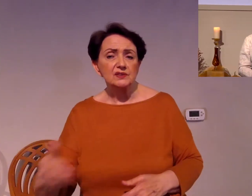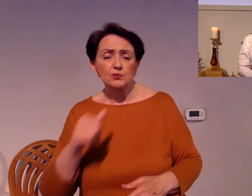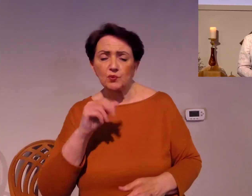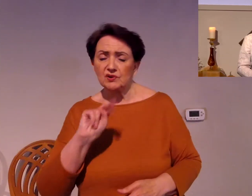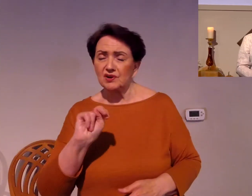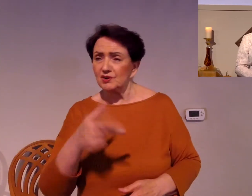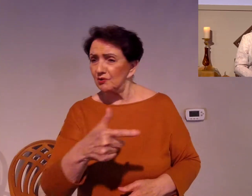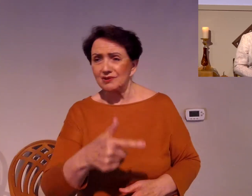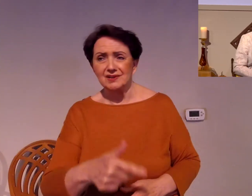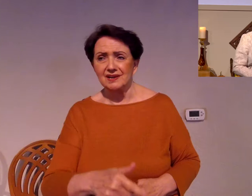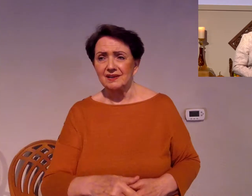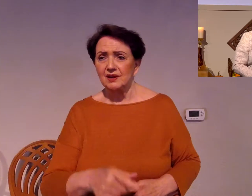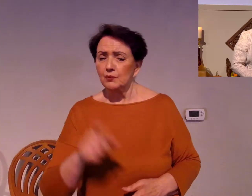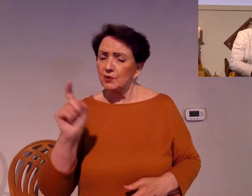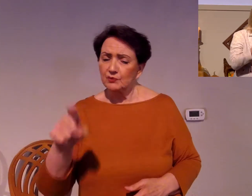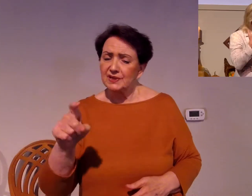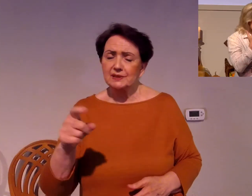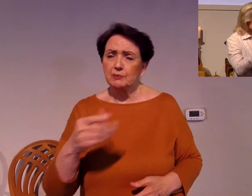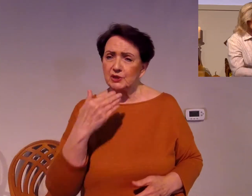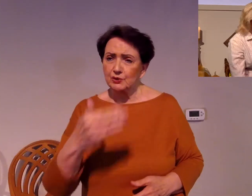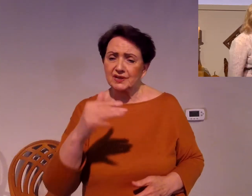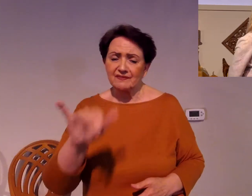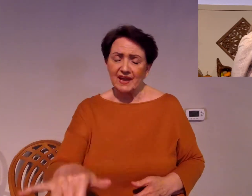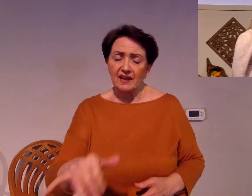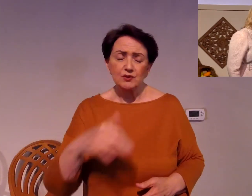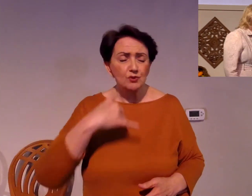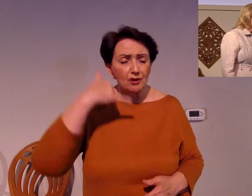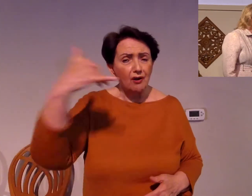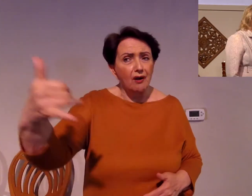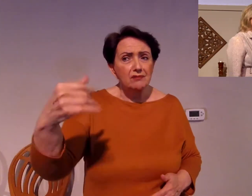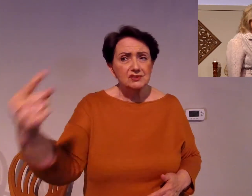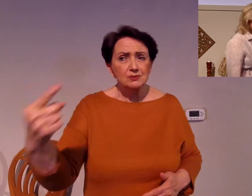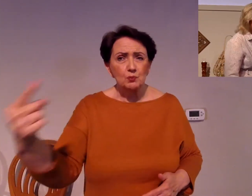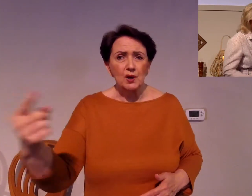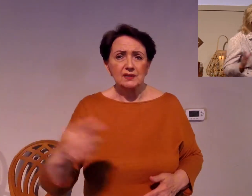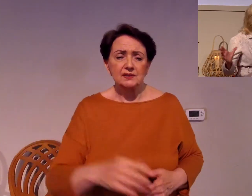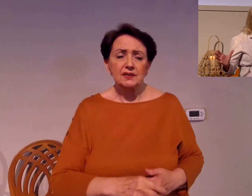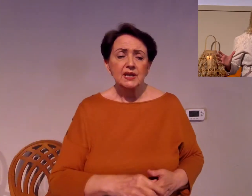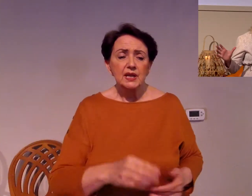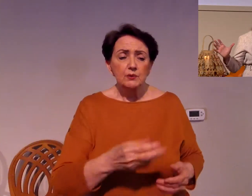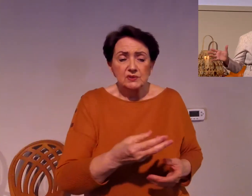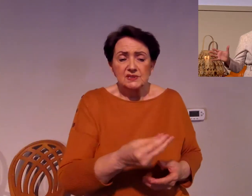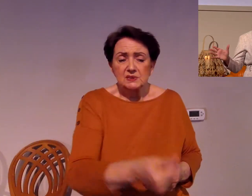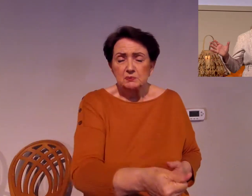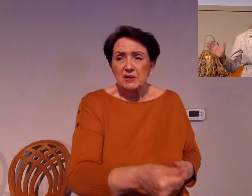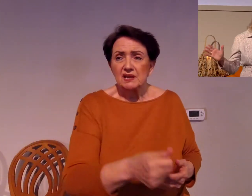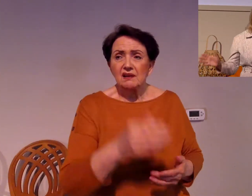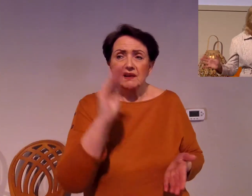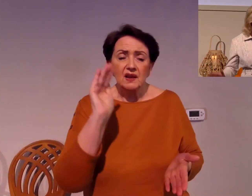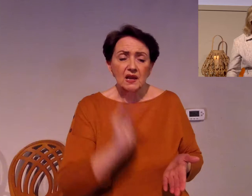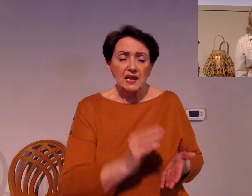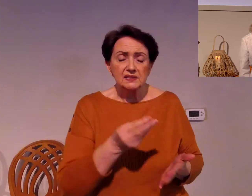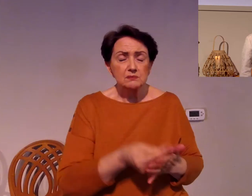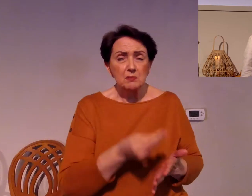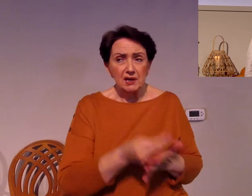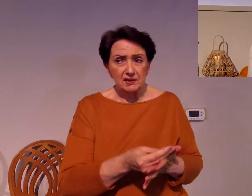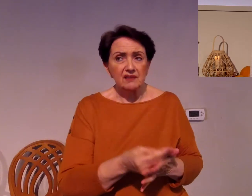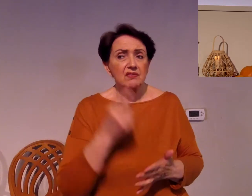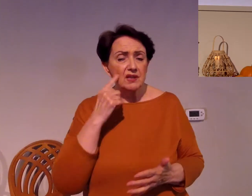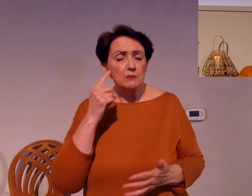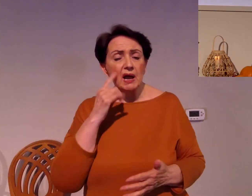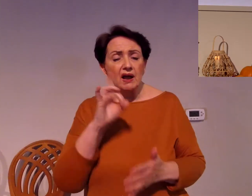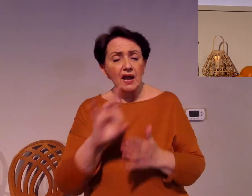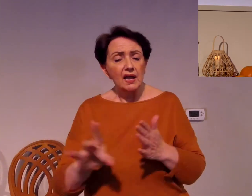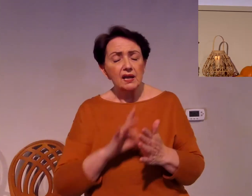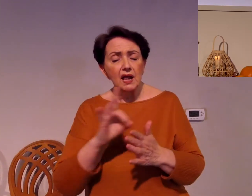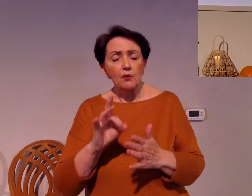at, and we don't need to be good at it. You could call someone. He would have spent less money. If you think about 8 hours of his time, he would have spent less